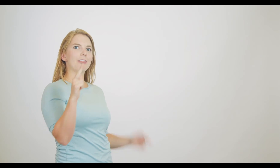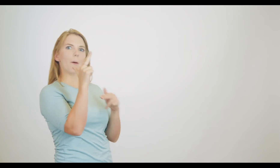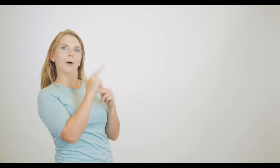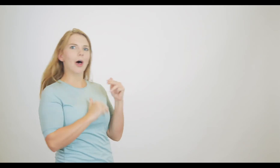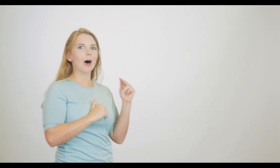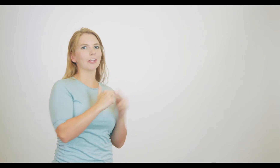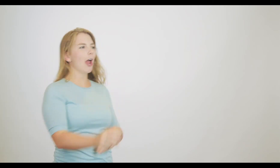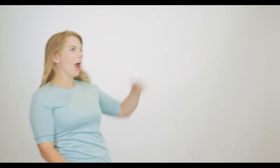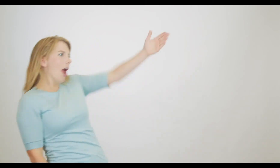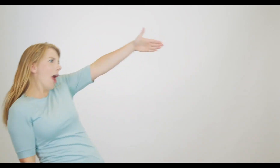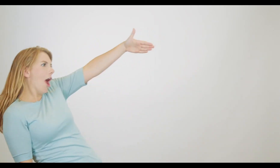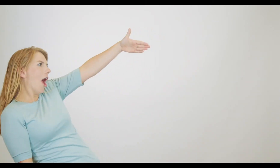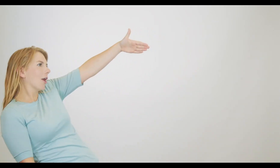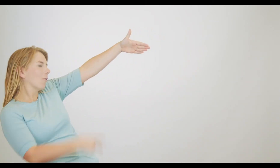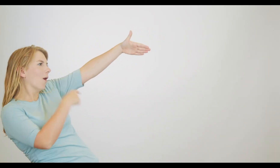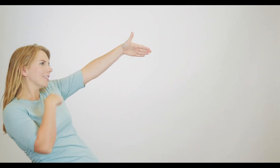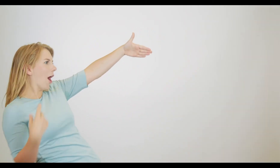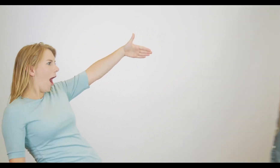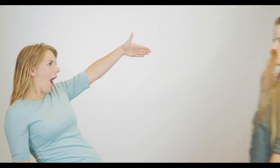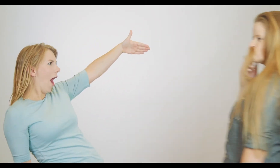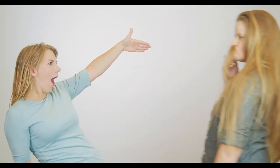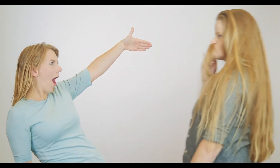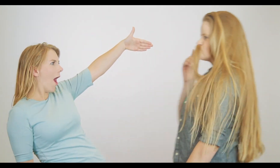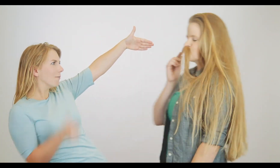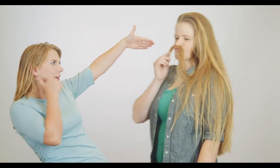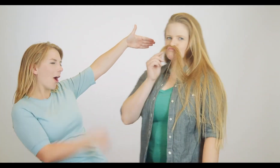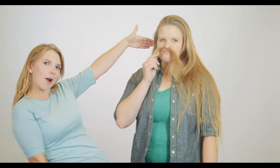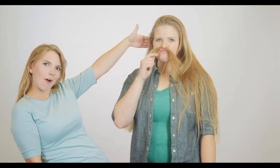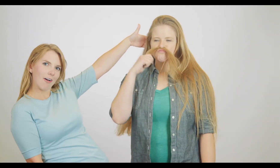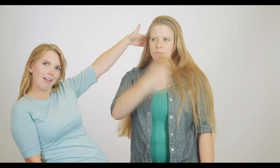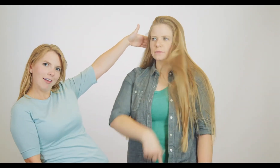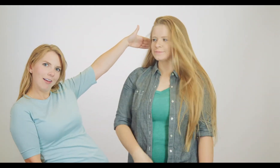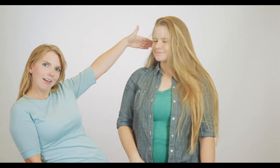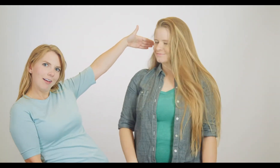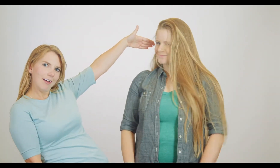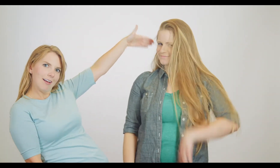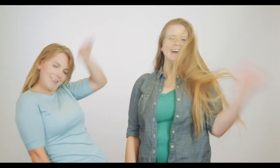the building. What's up, girl?